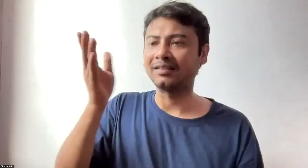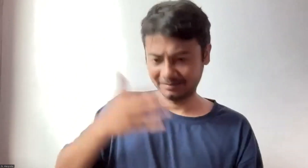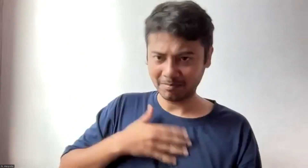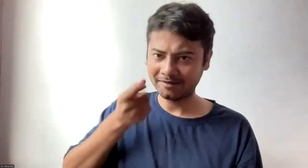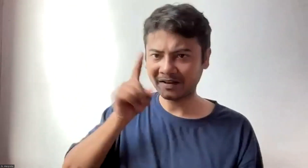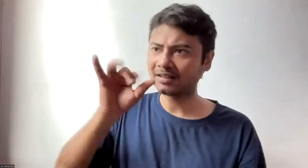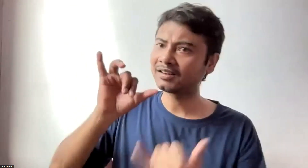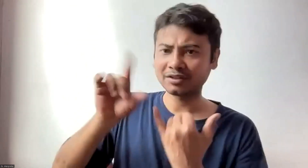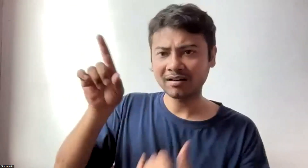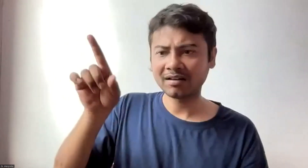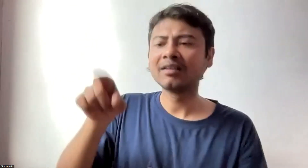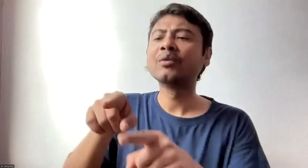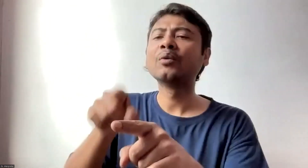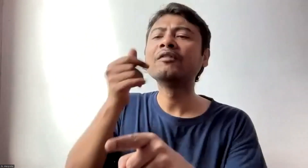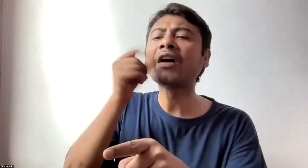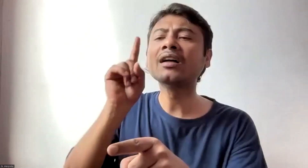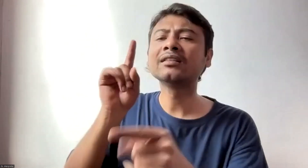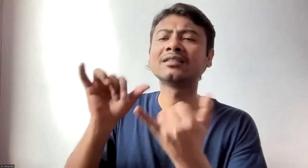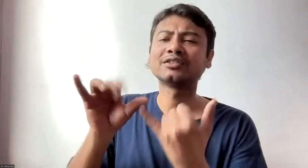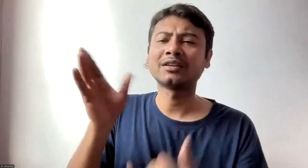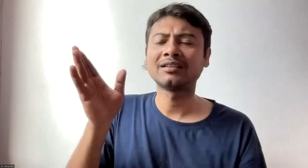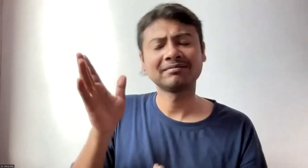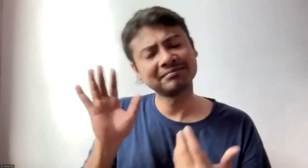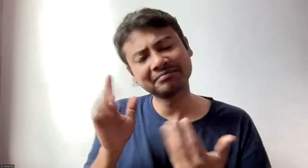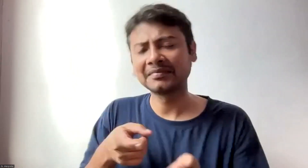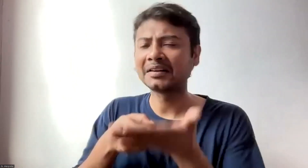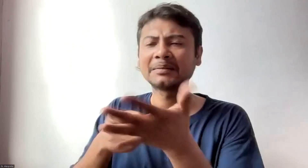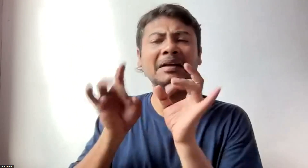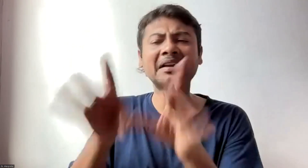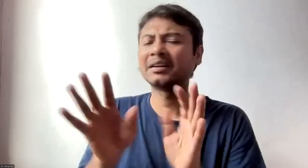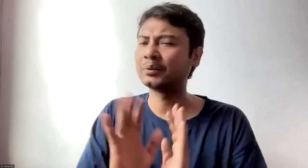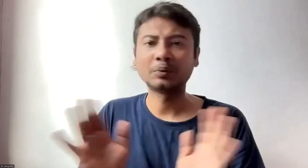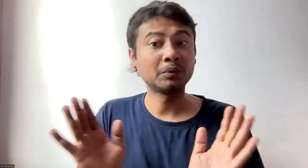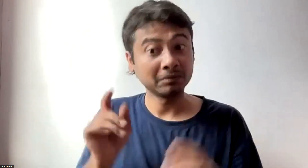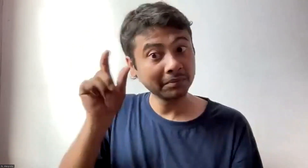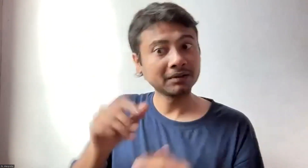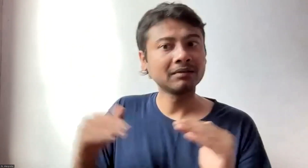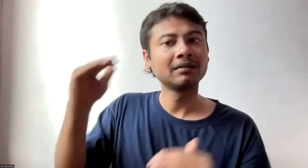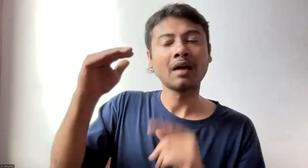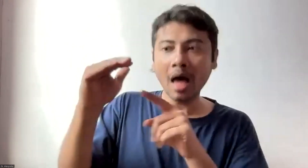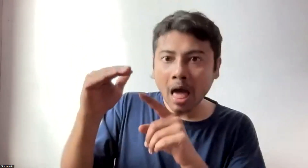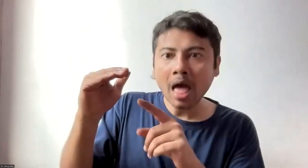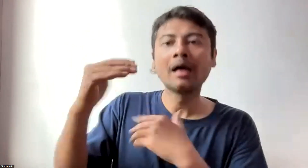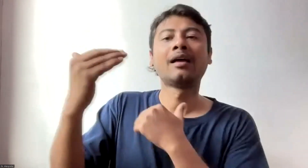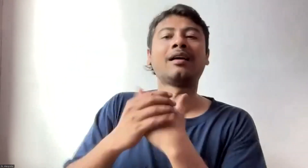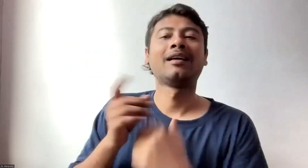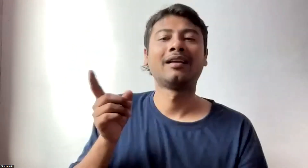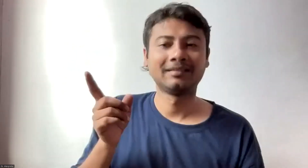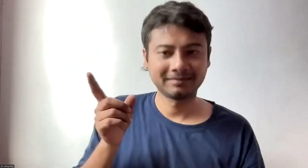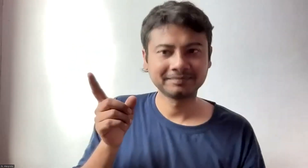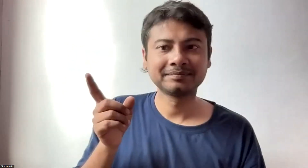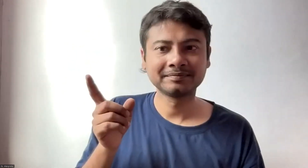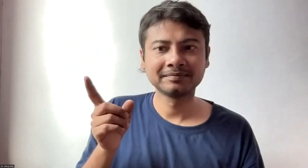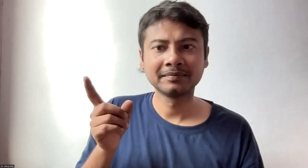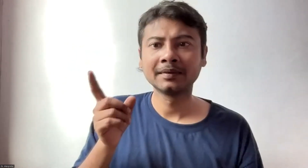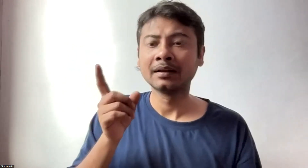And he knows that Krishna is giving me, he's taking care of whatever I need. So he does not have many, many desires.